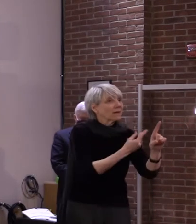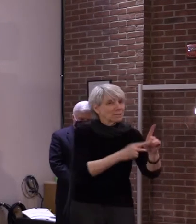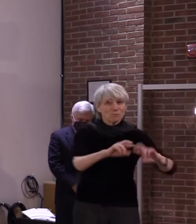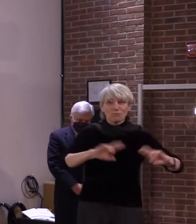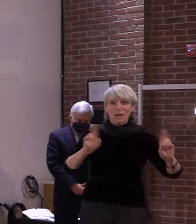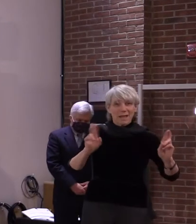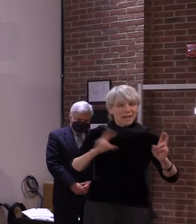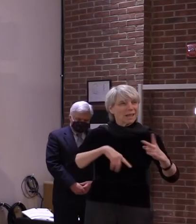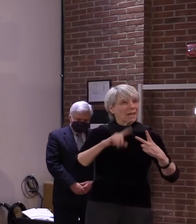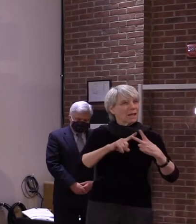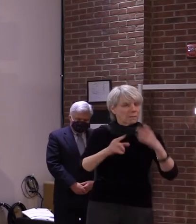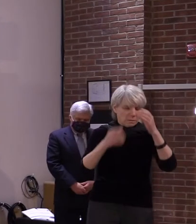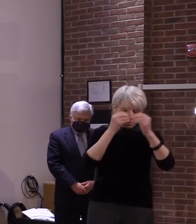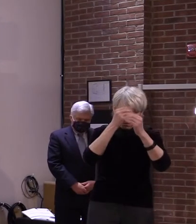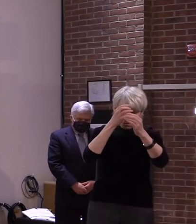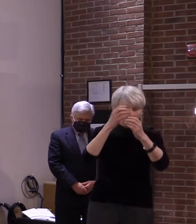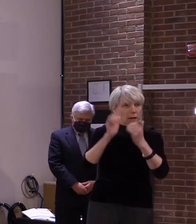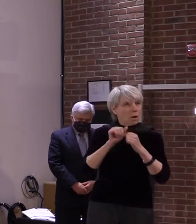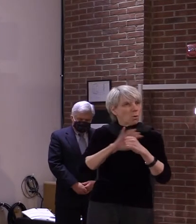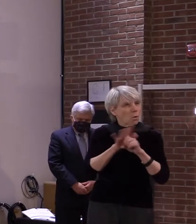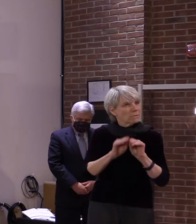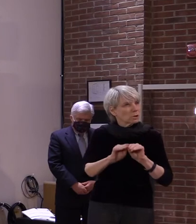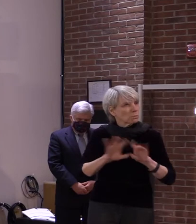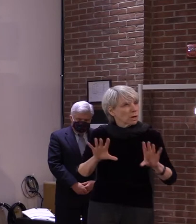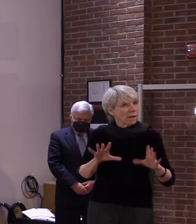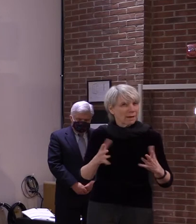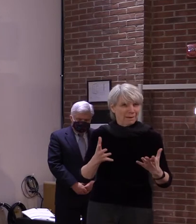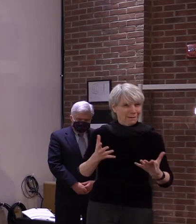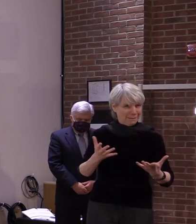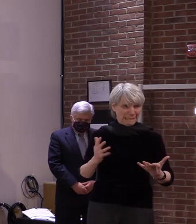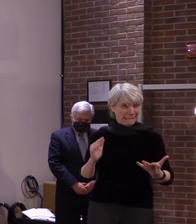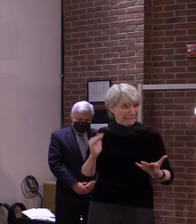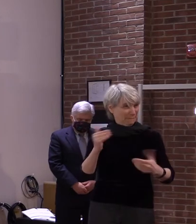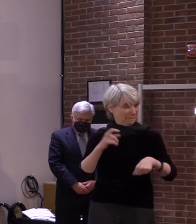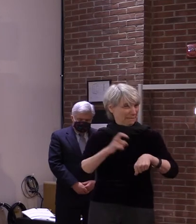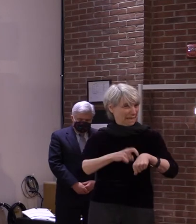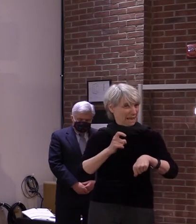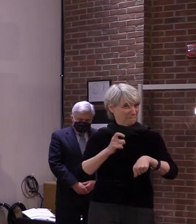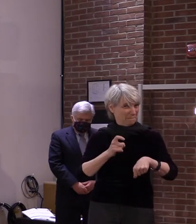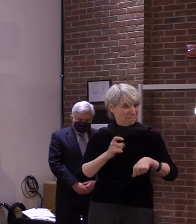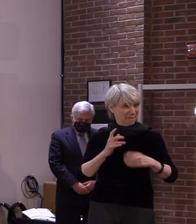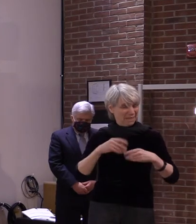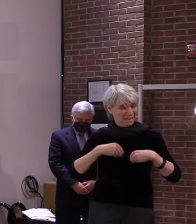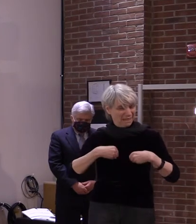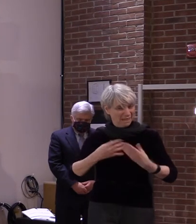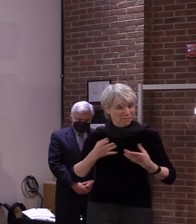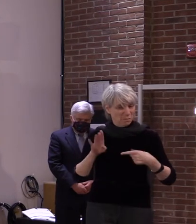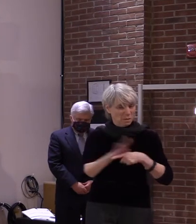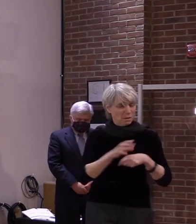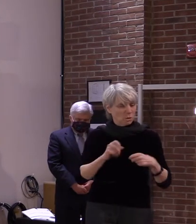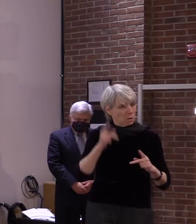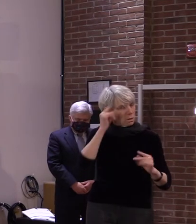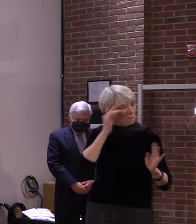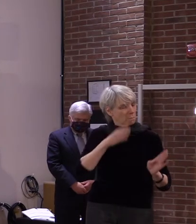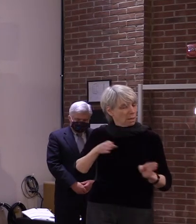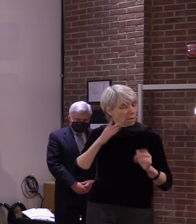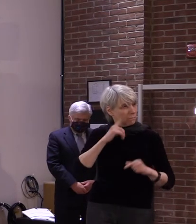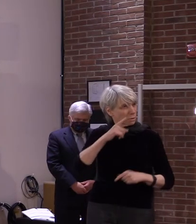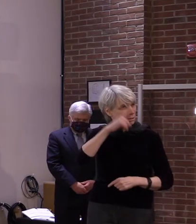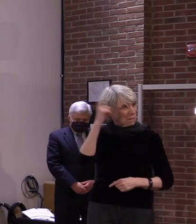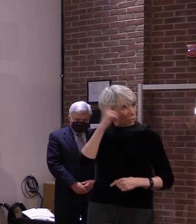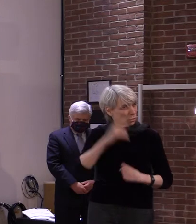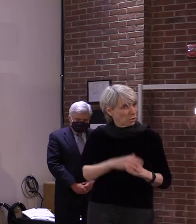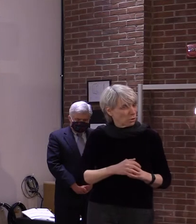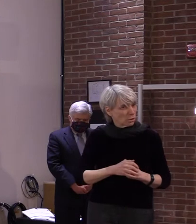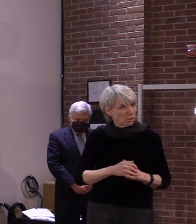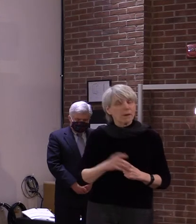we know more about covet 19 transmission is there any way to give businesses any more scope for planning ahead again i'm going to